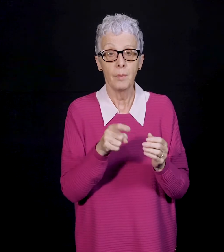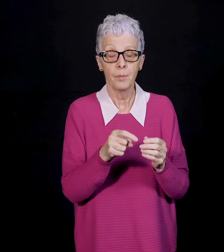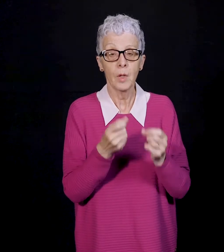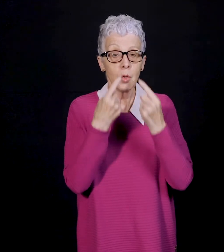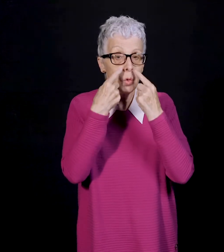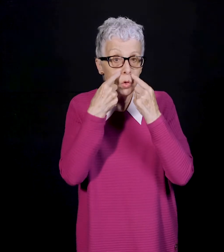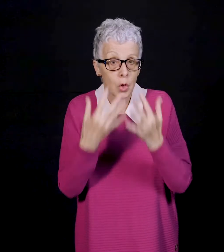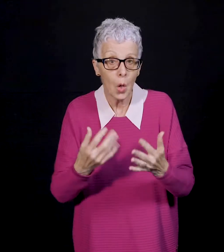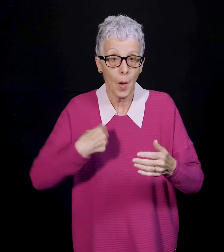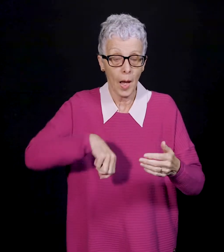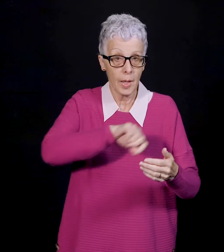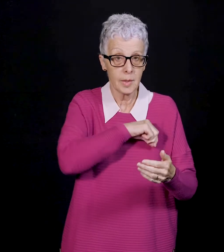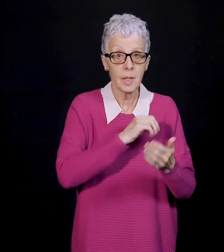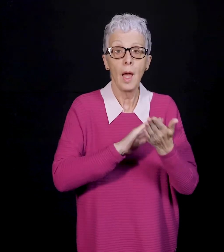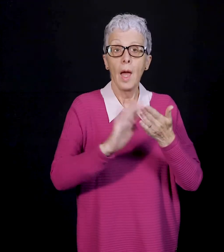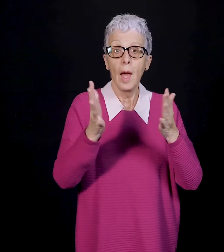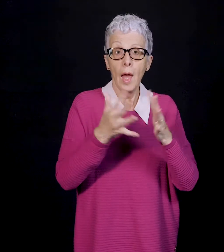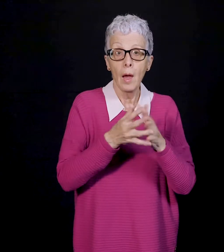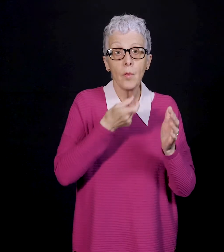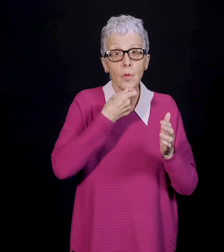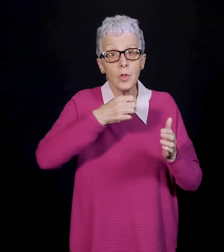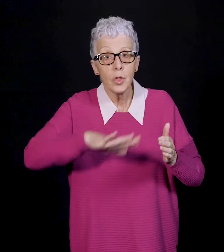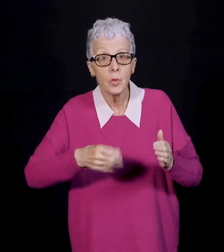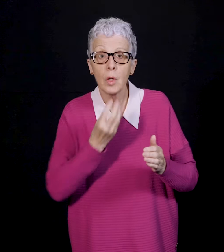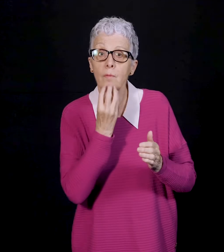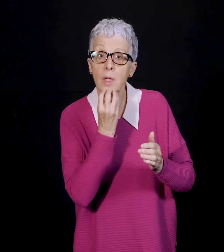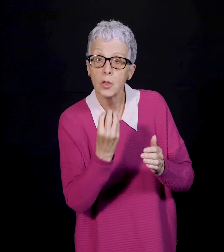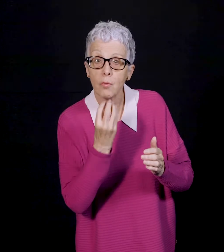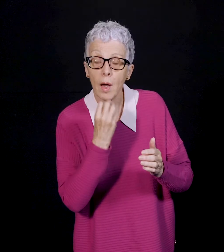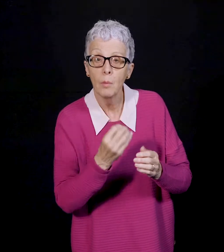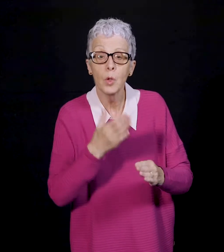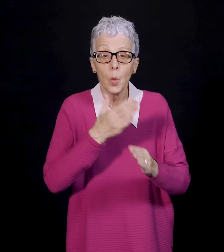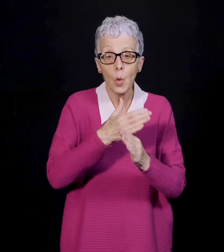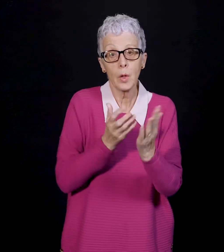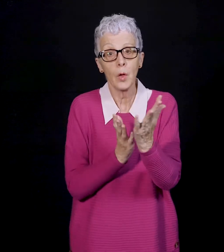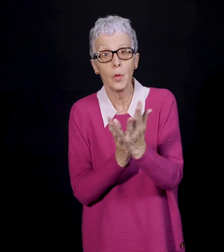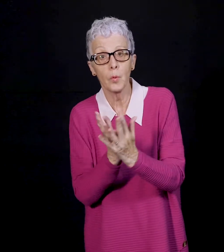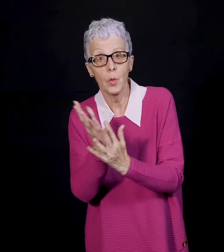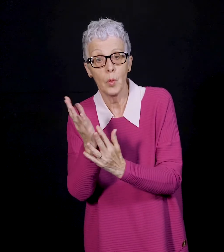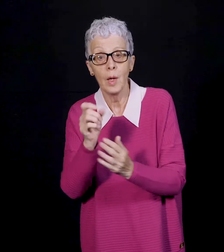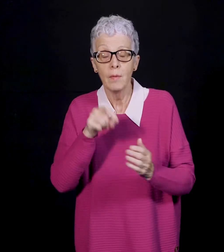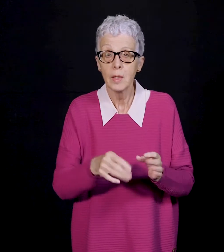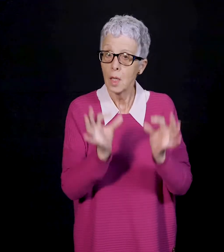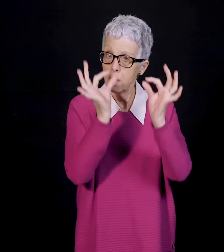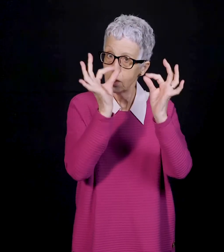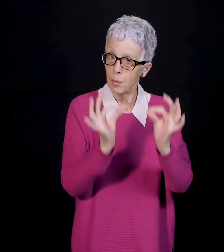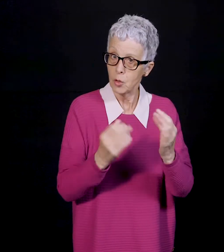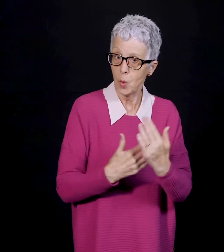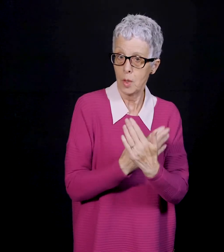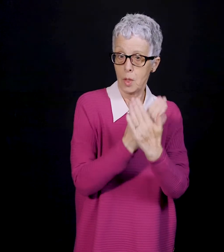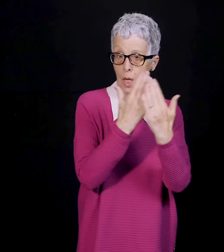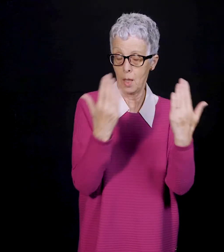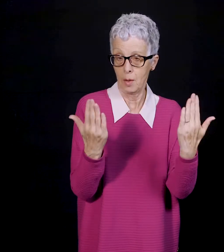actually a literary mechanism which in the oral tradition of the day, they were used to hearing the